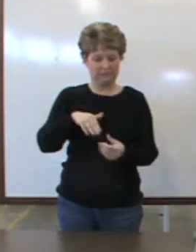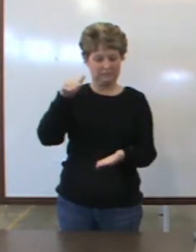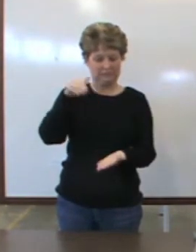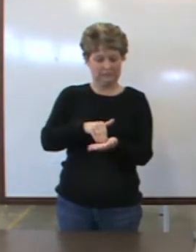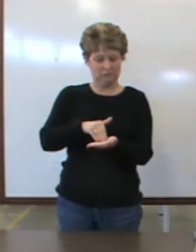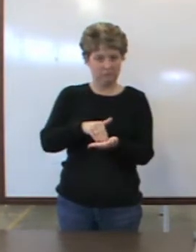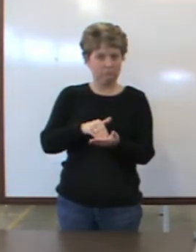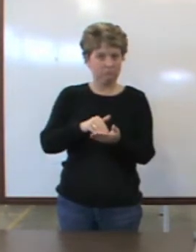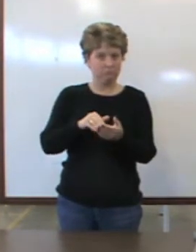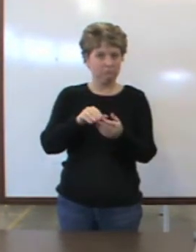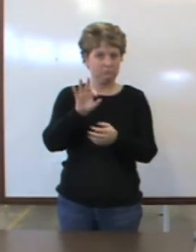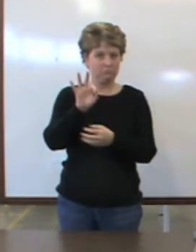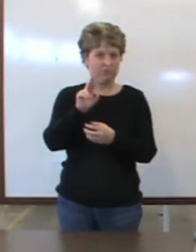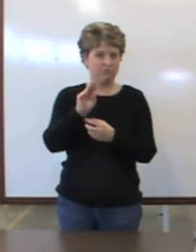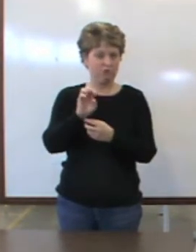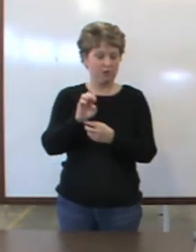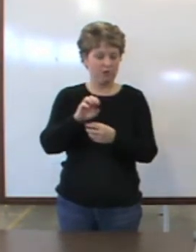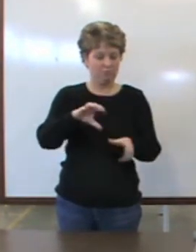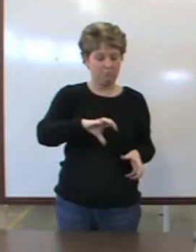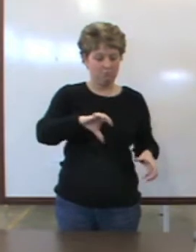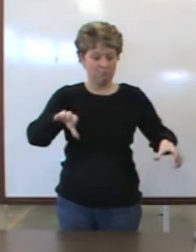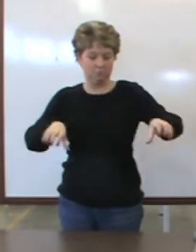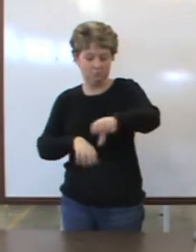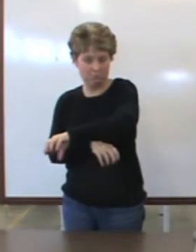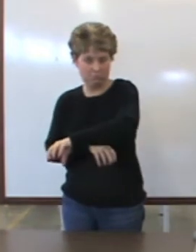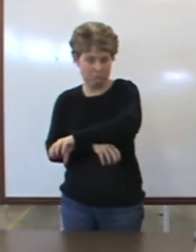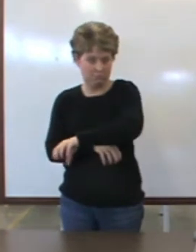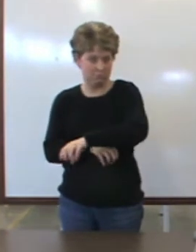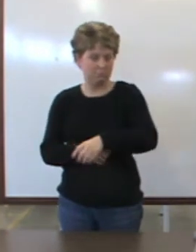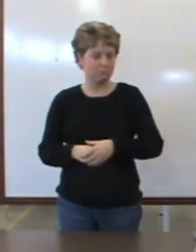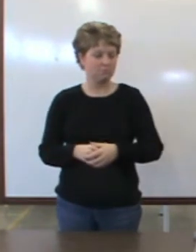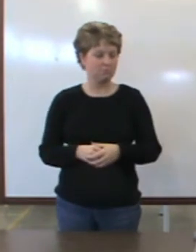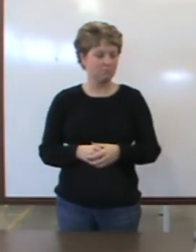the frame here. Then turn your frame around.